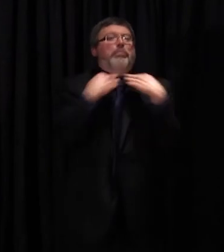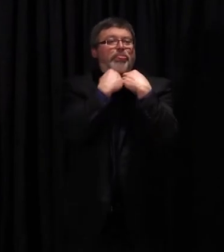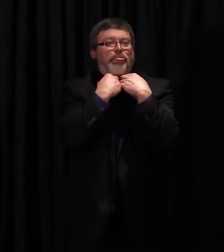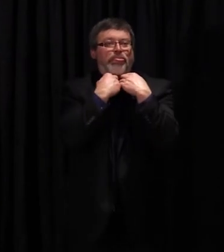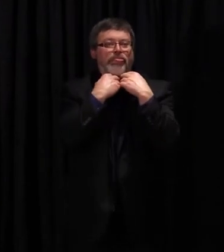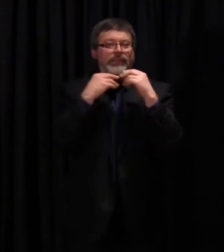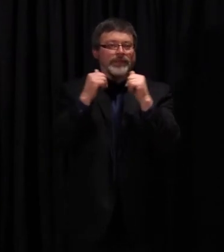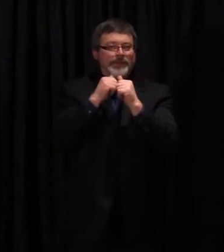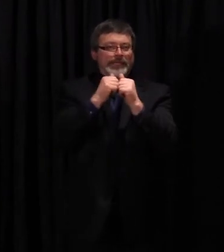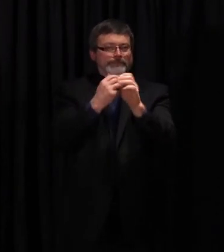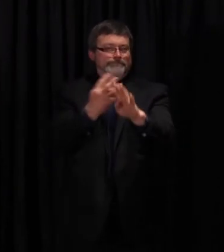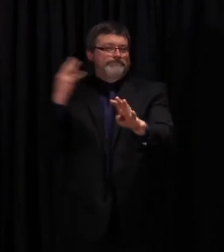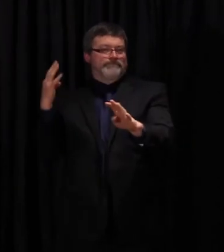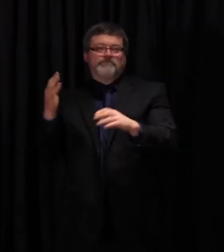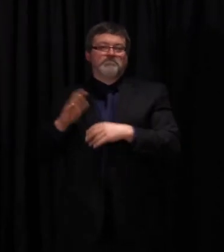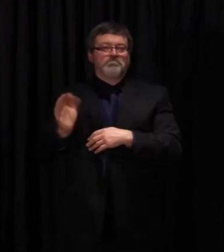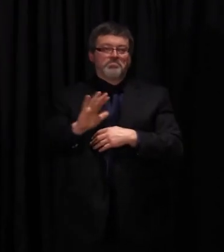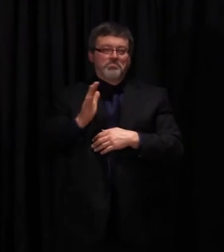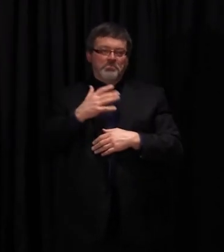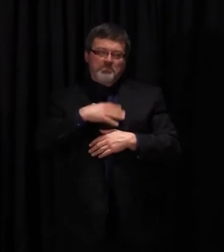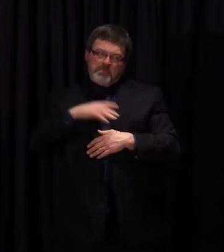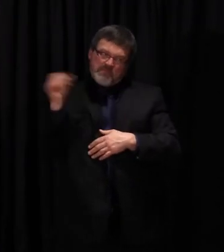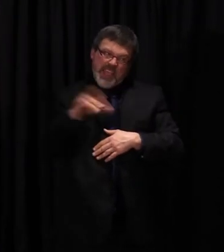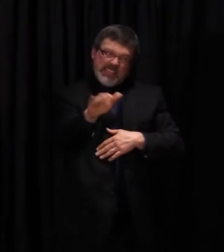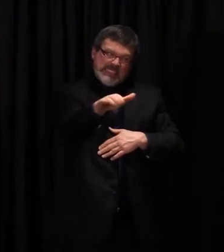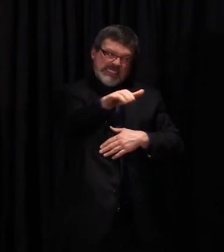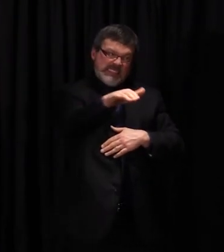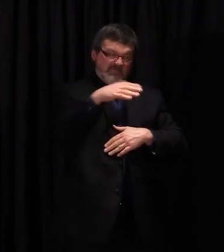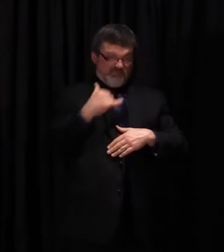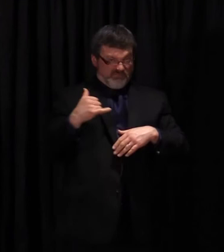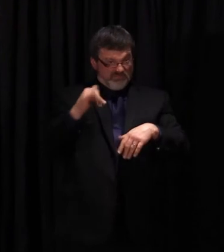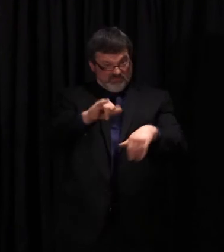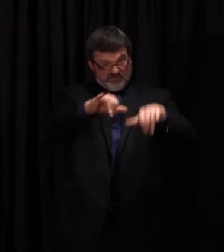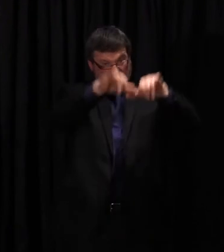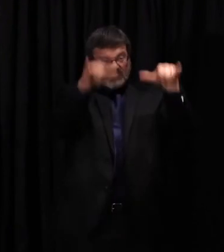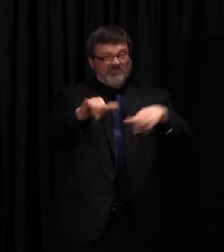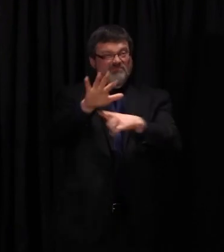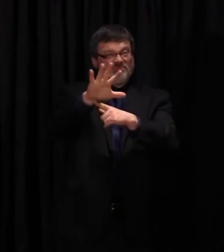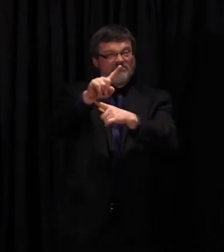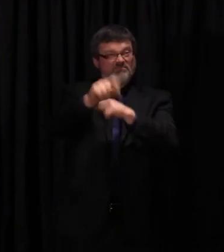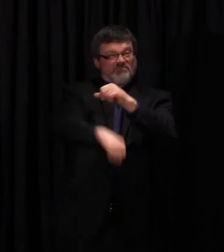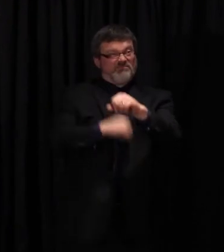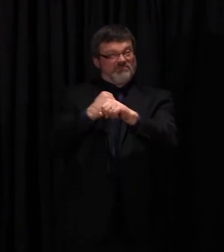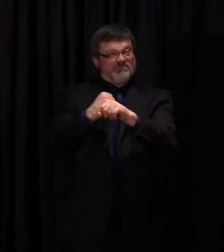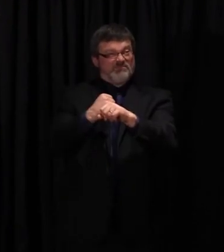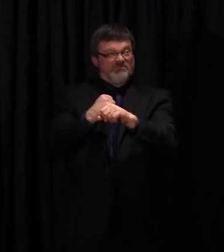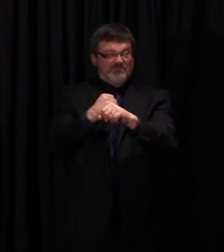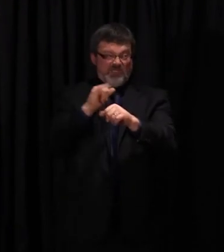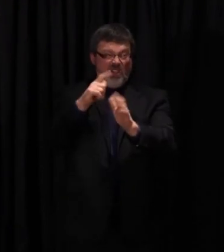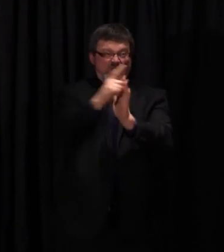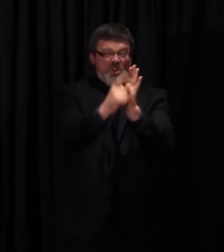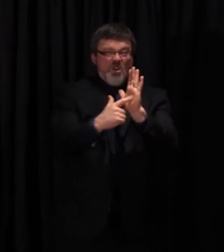ask you to bring our 51-year-old land use law into the 21st century.